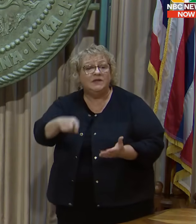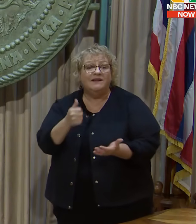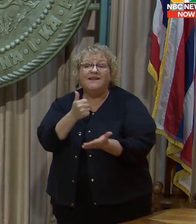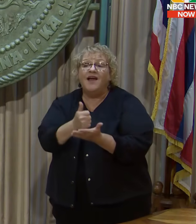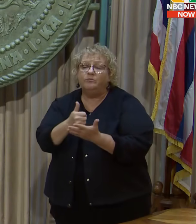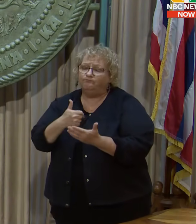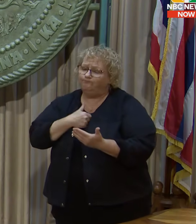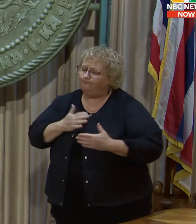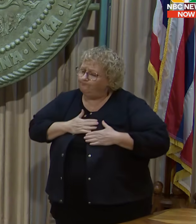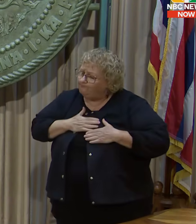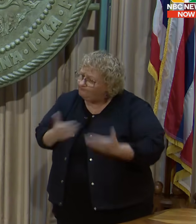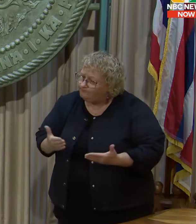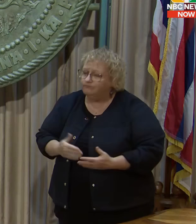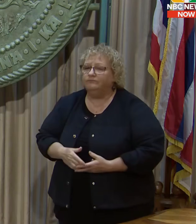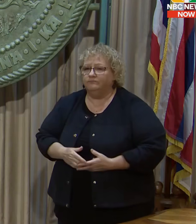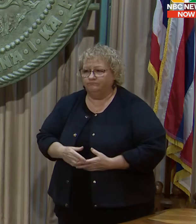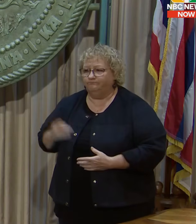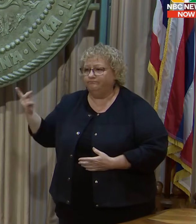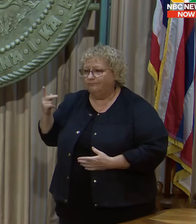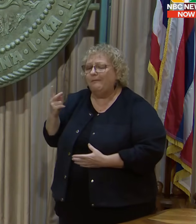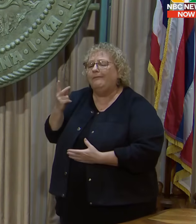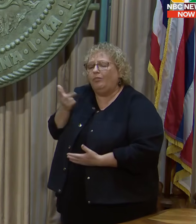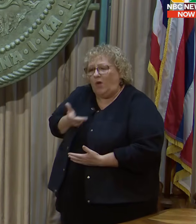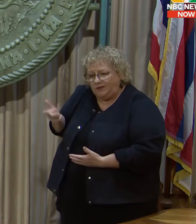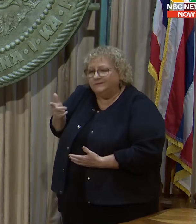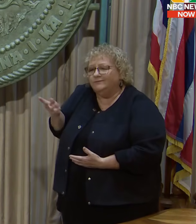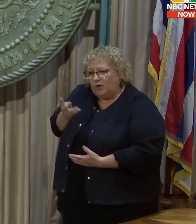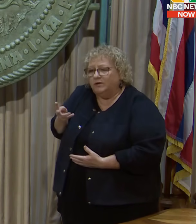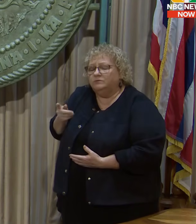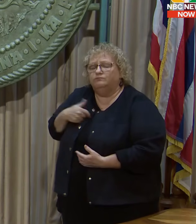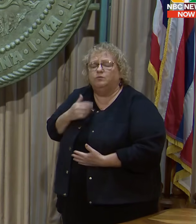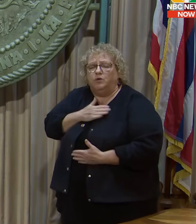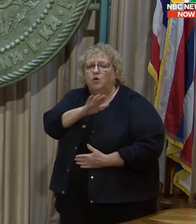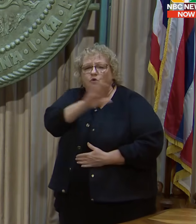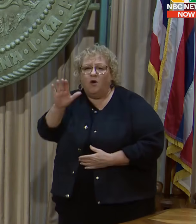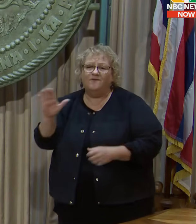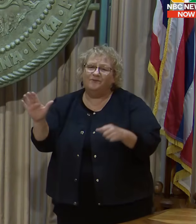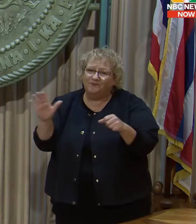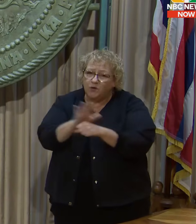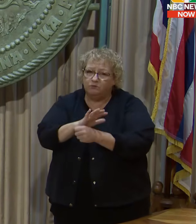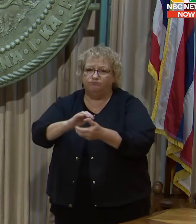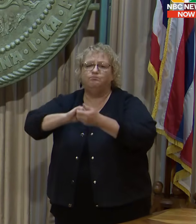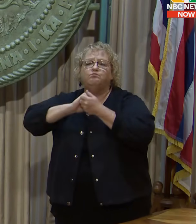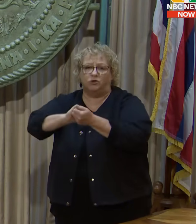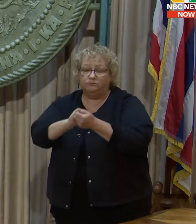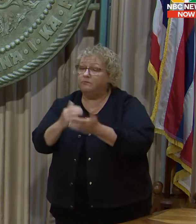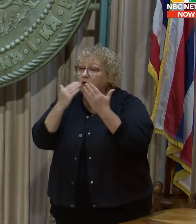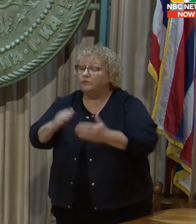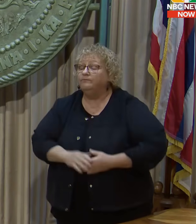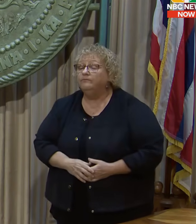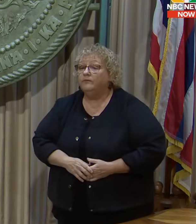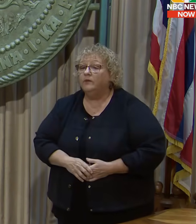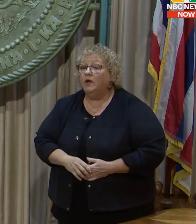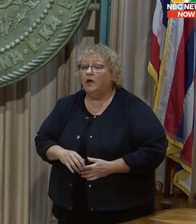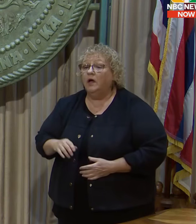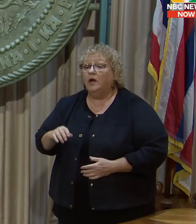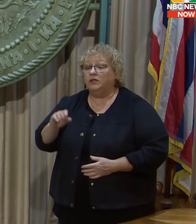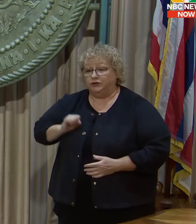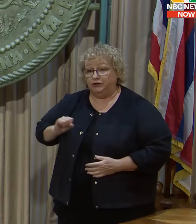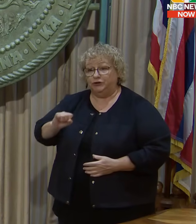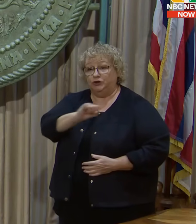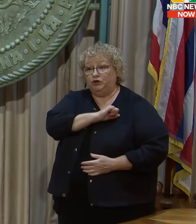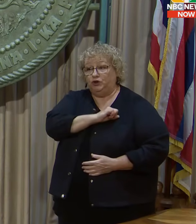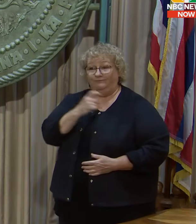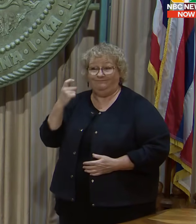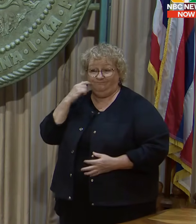need. And I know that I speak for Senator Schatz and the delegation in appreciating your full partnership. Senator Schatz has gone through many of the